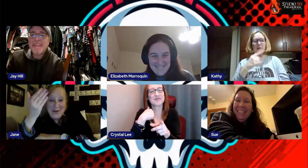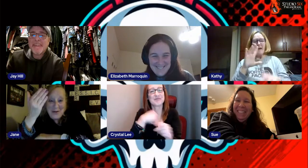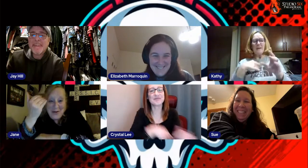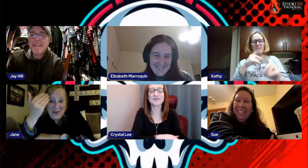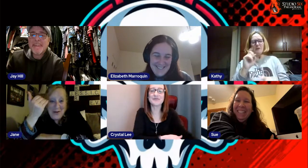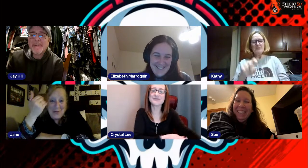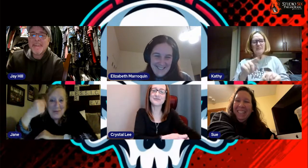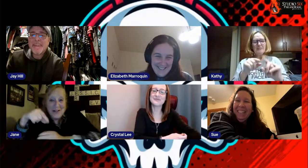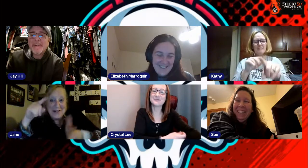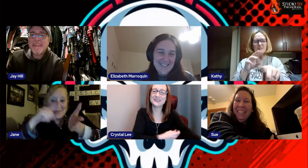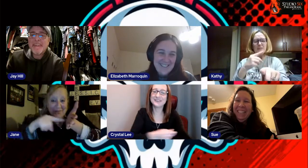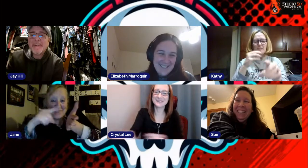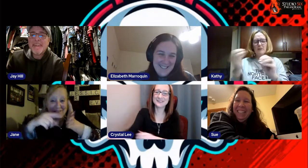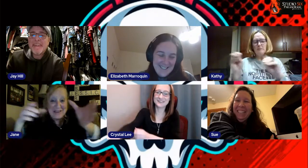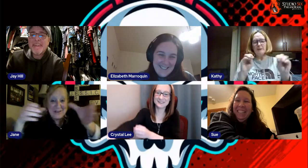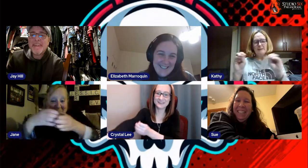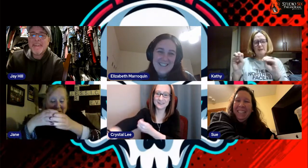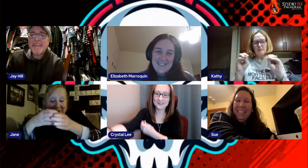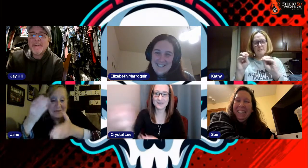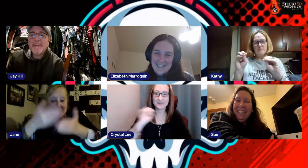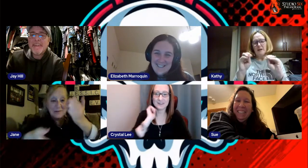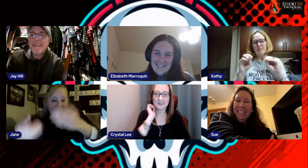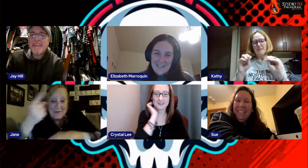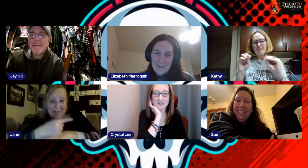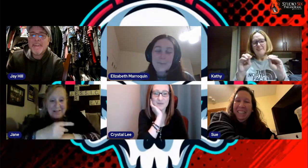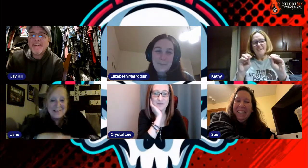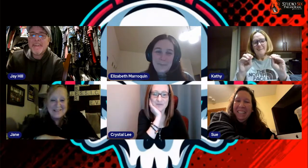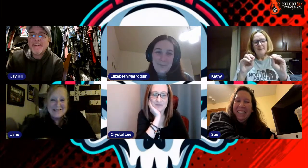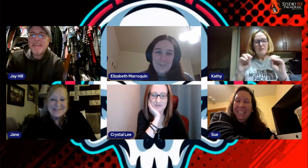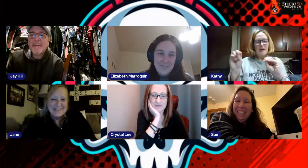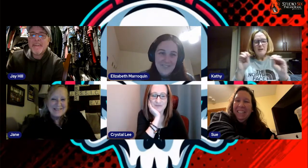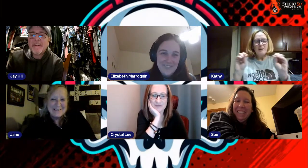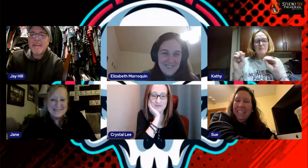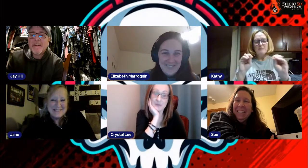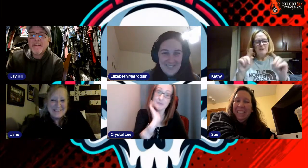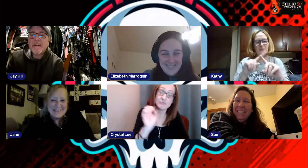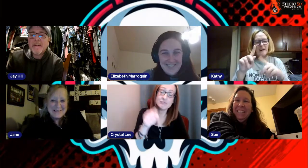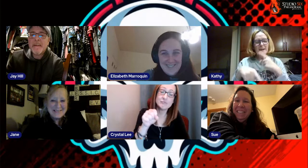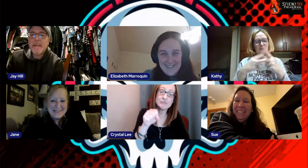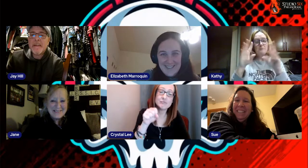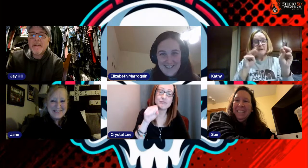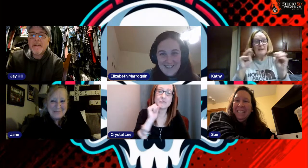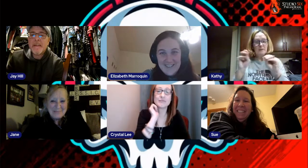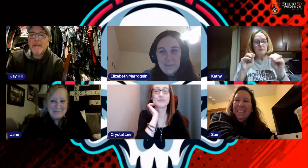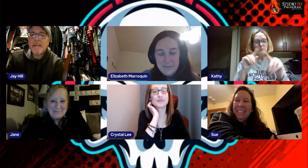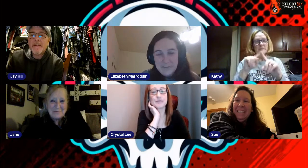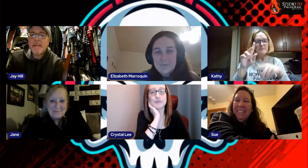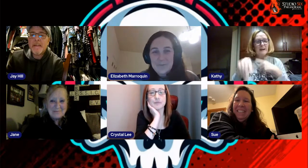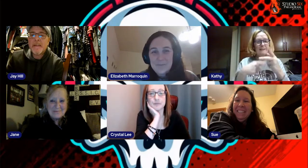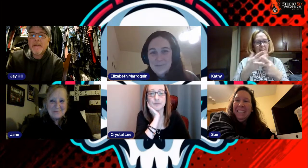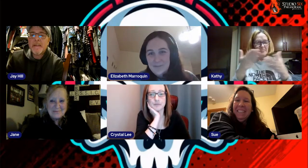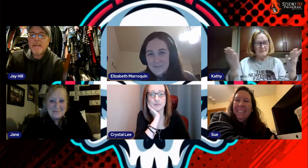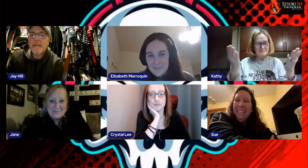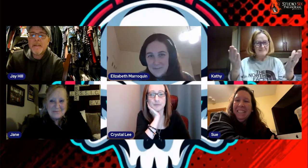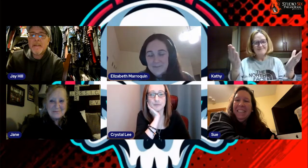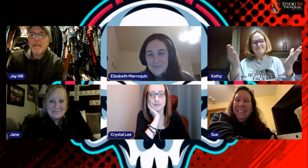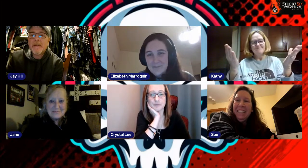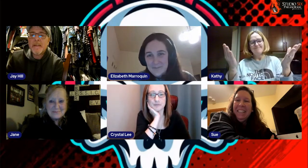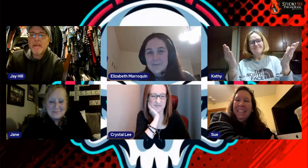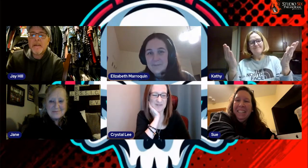Well, maybe I have a question because you said you're a medium, Elizabeth. Mm-hmm. I hear different kind of medium do different kind of